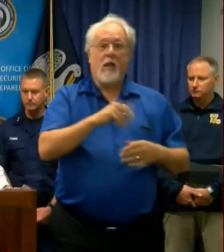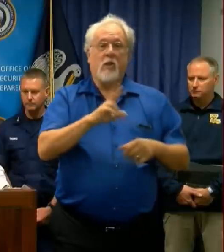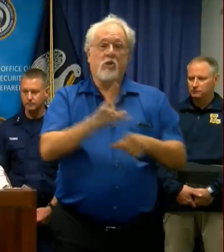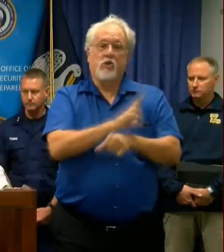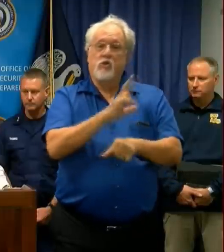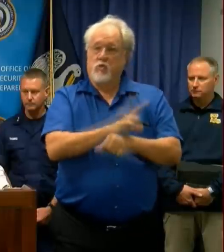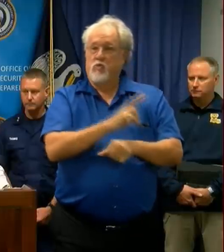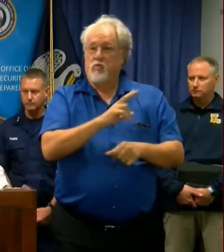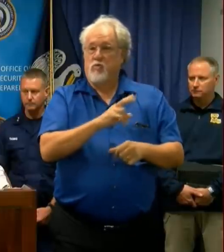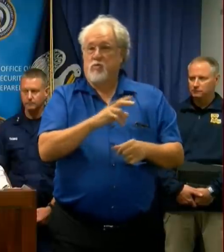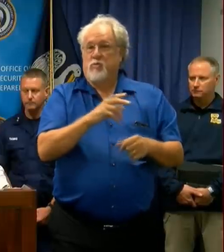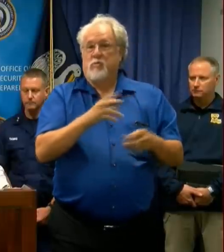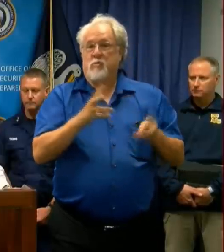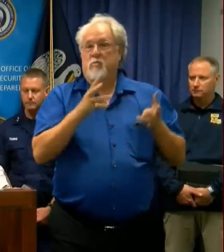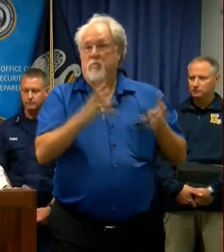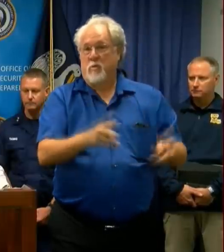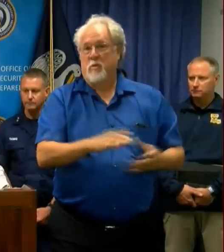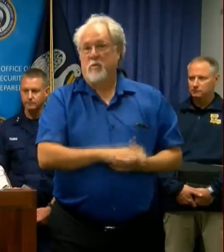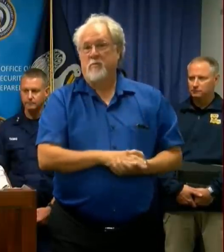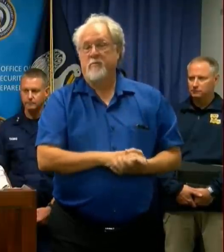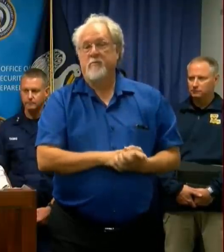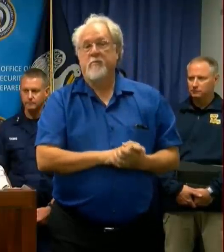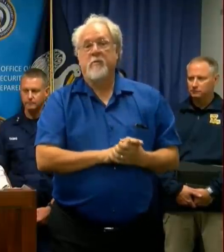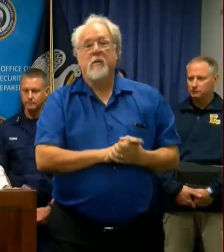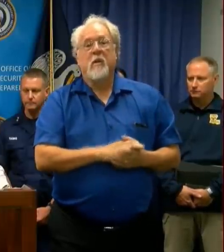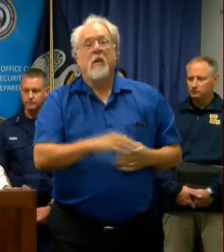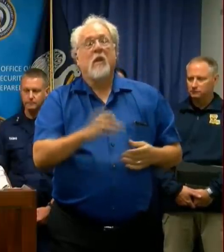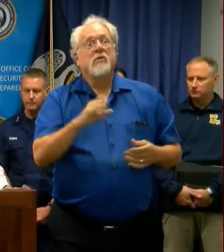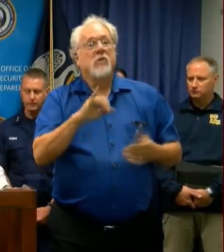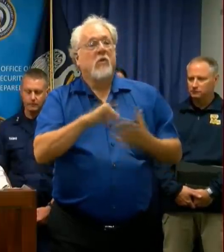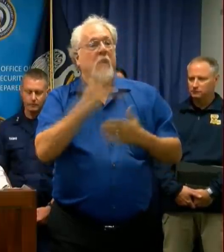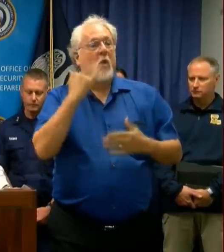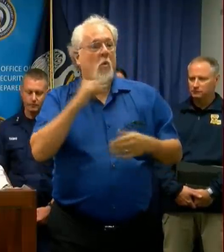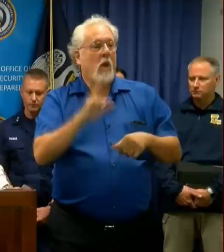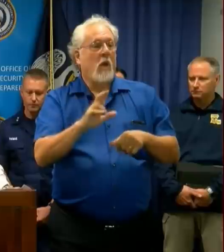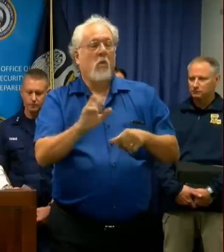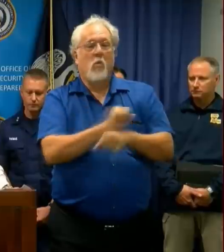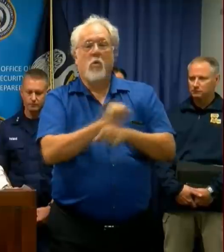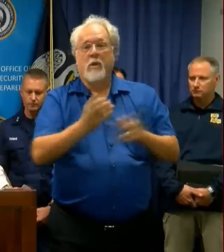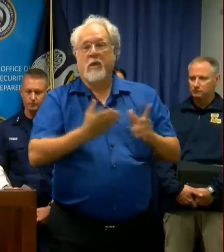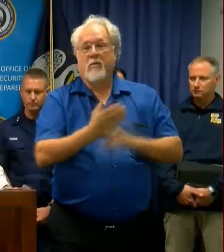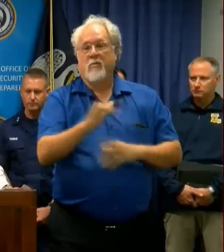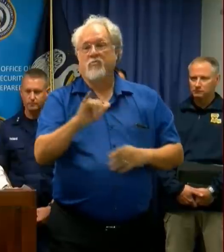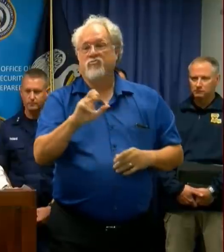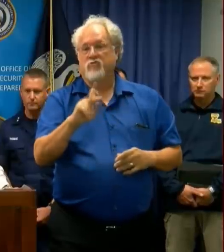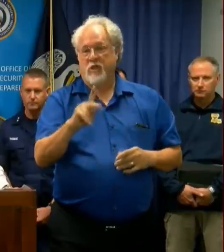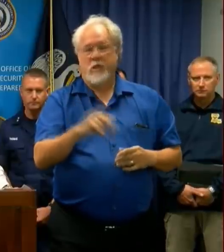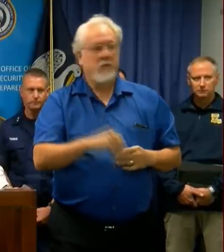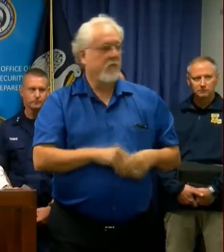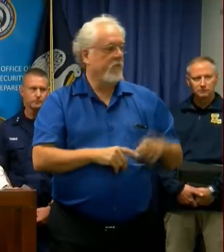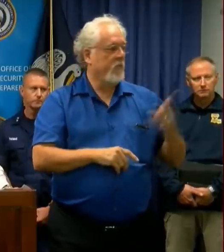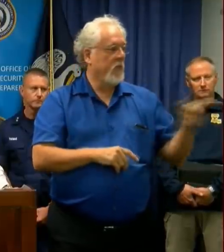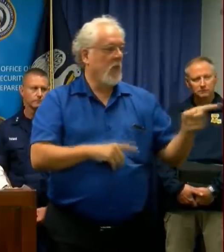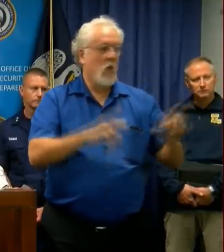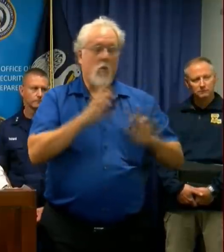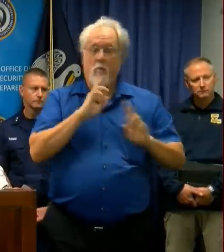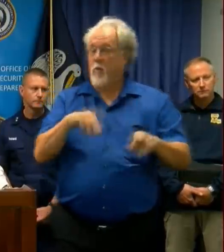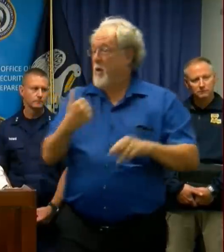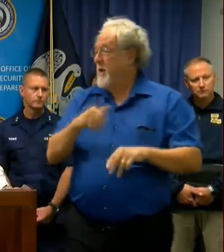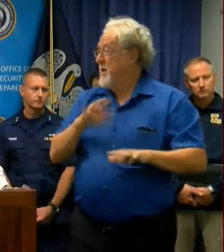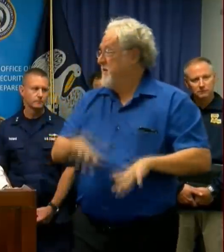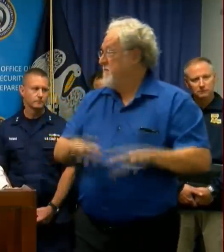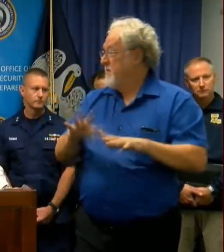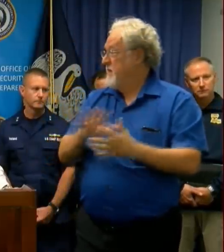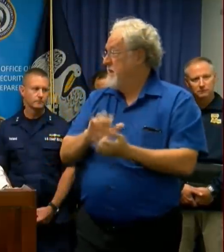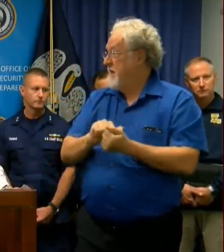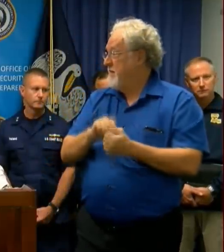in as useful a manner as possible. And so that's why we're working that through Jack Montesay. Governor, are there any reports that have any flood